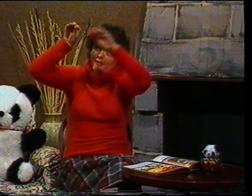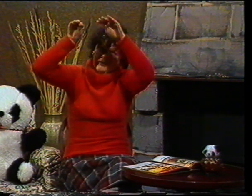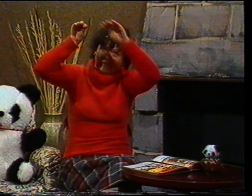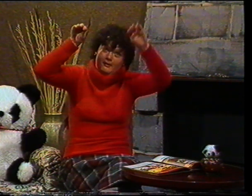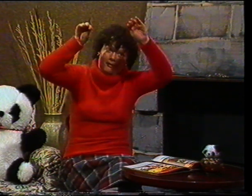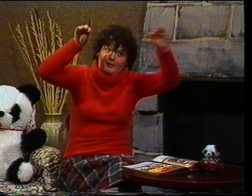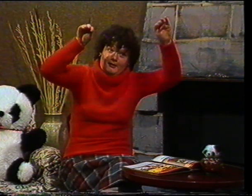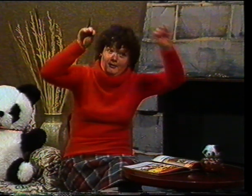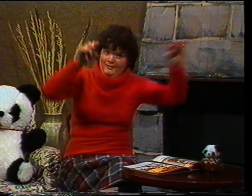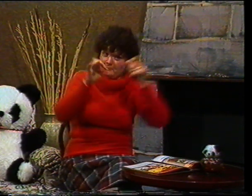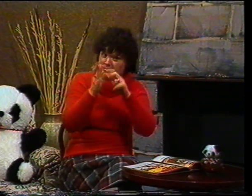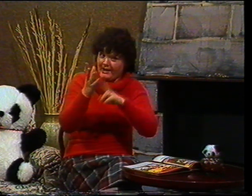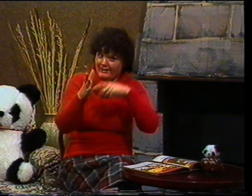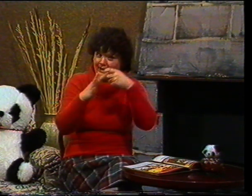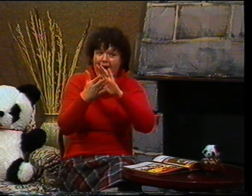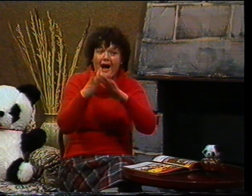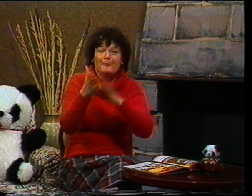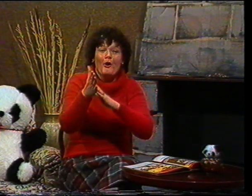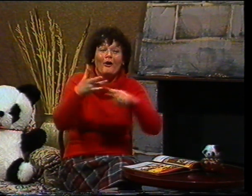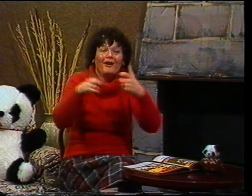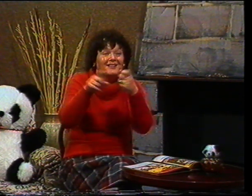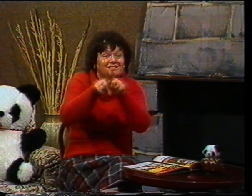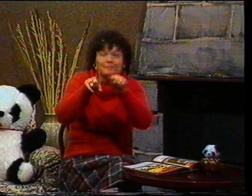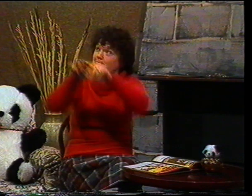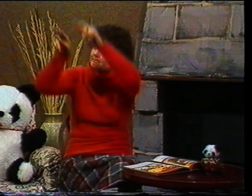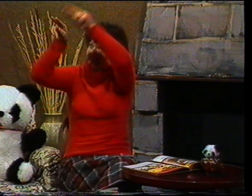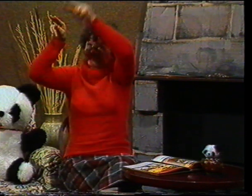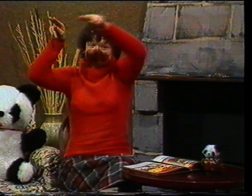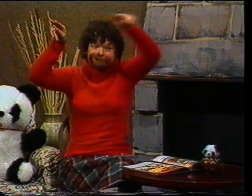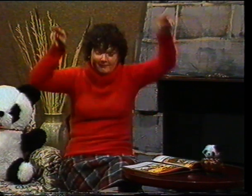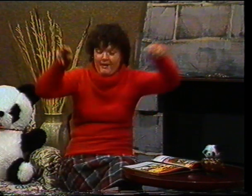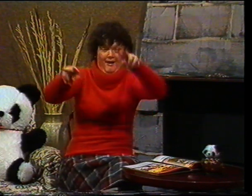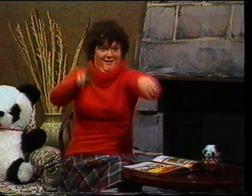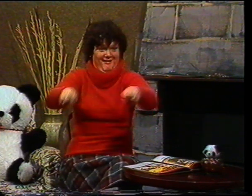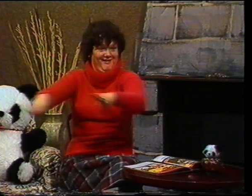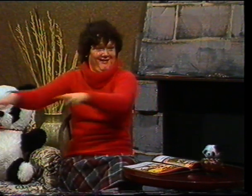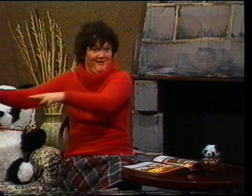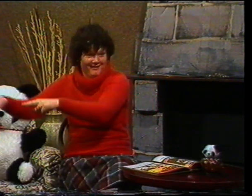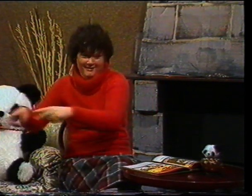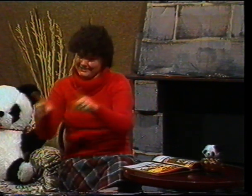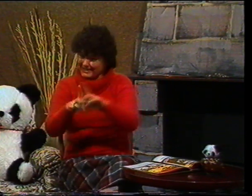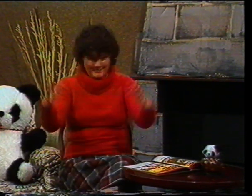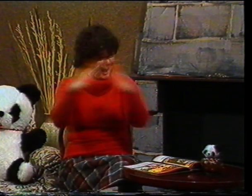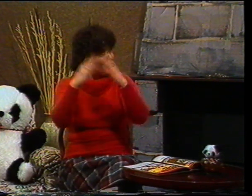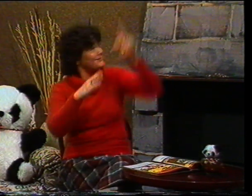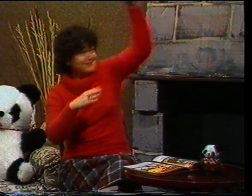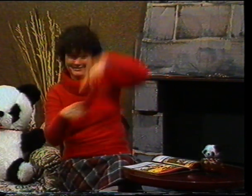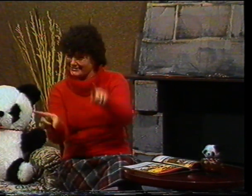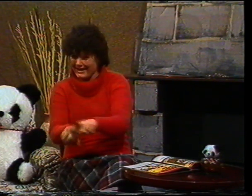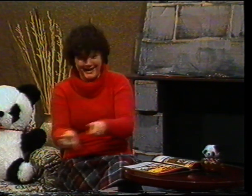Underneath the floorboards, there were bunks, like hammocks, in rows, and down below were the rows of beds, and it was the